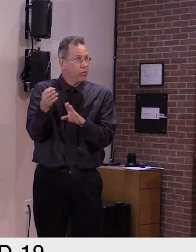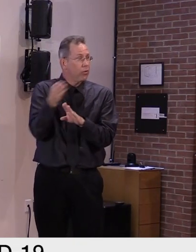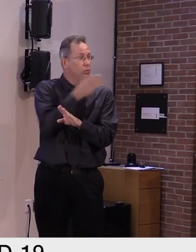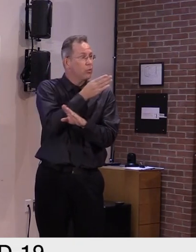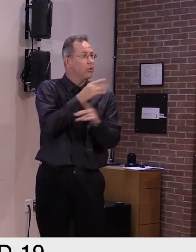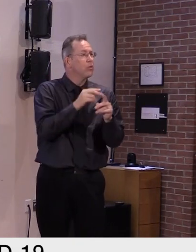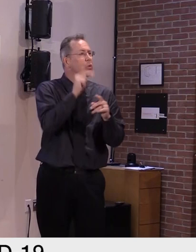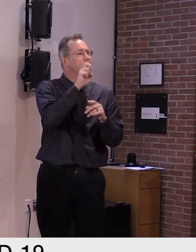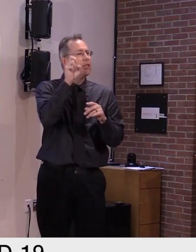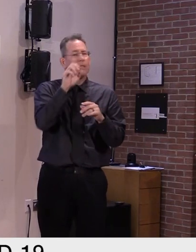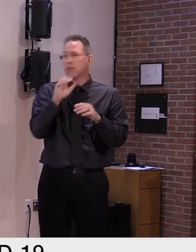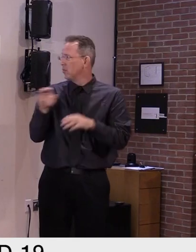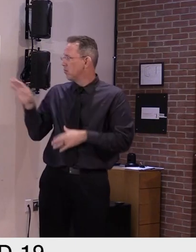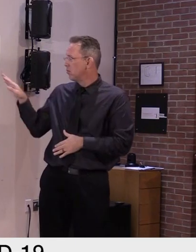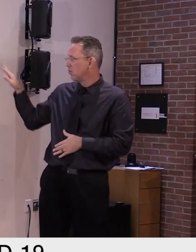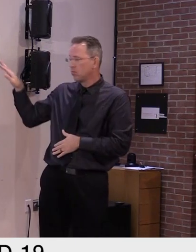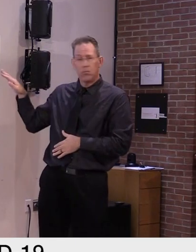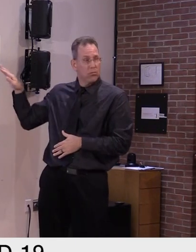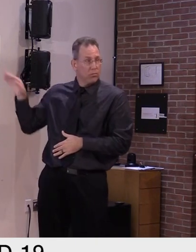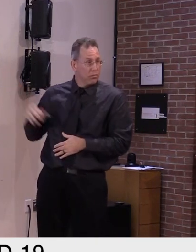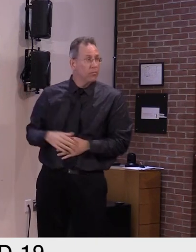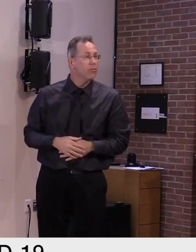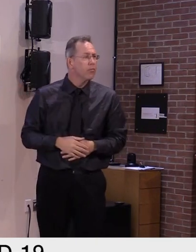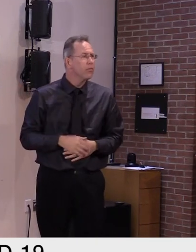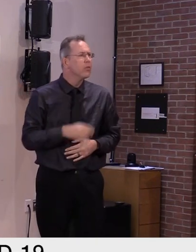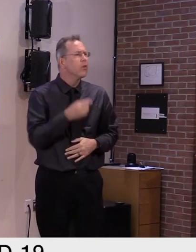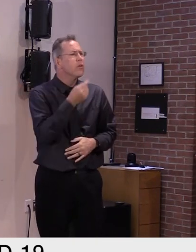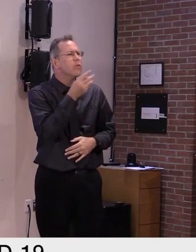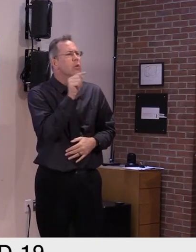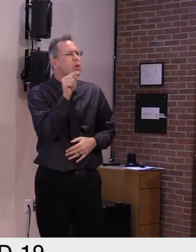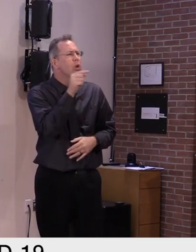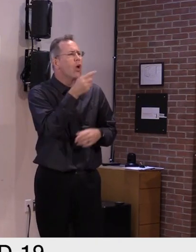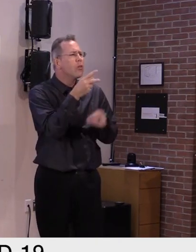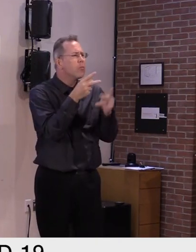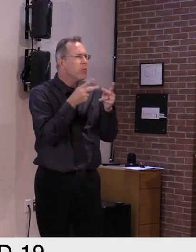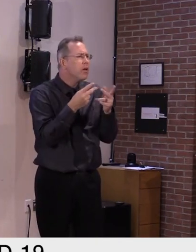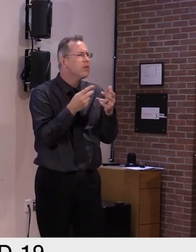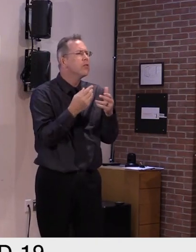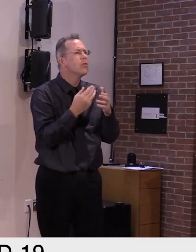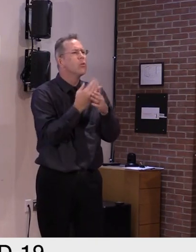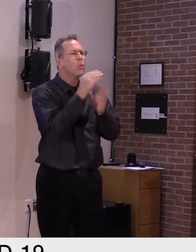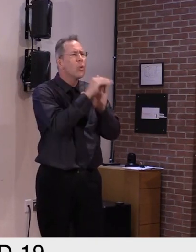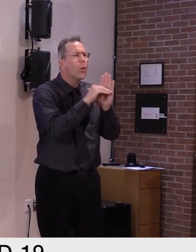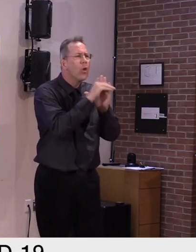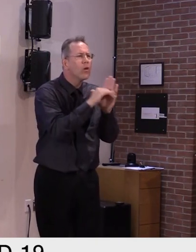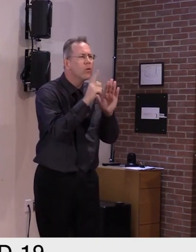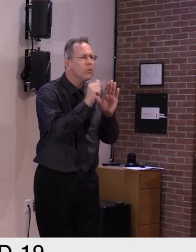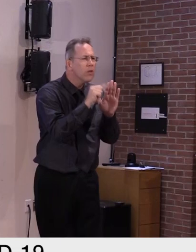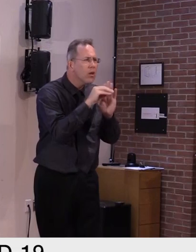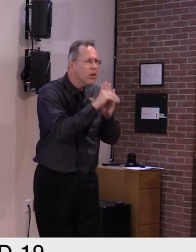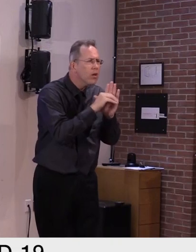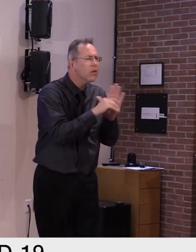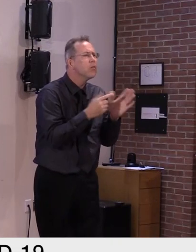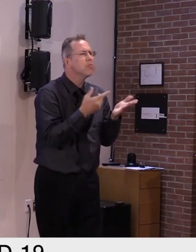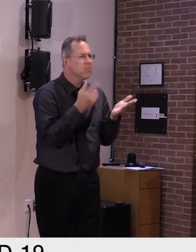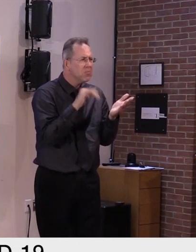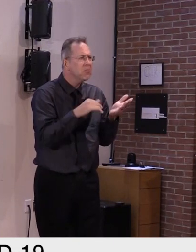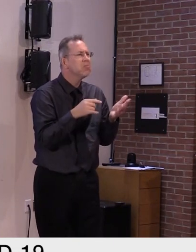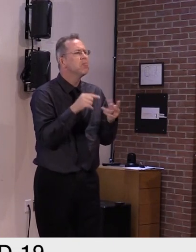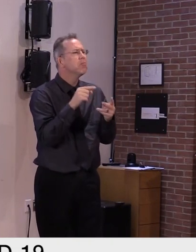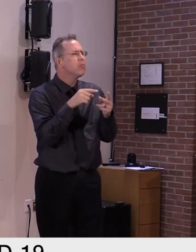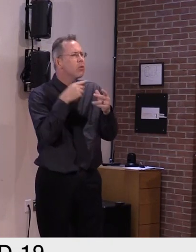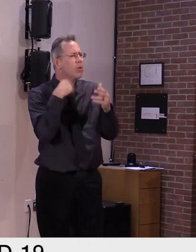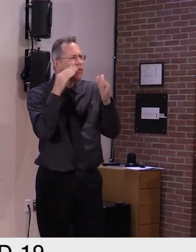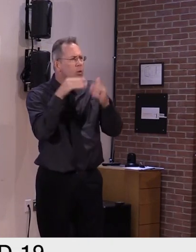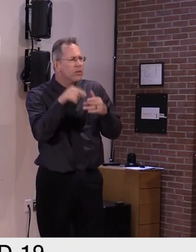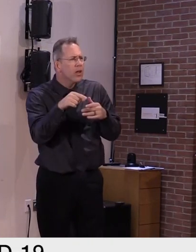There were a few other spots around the country, primarily in New Orleans and Louisiana, but really it was focused on the Northeast, and that was the area that